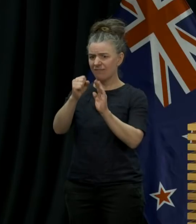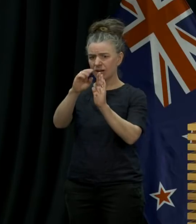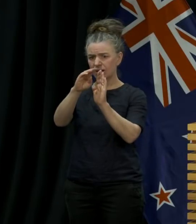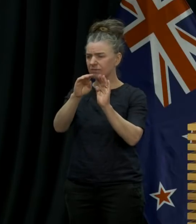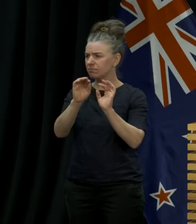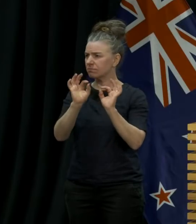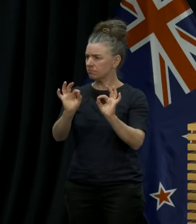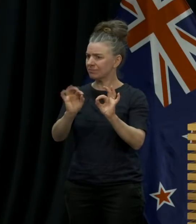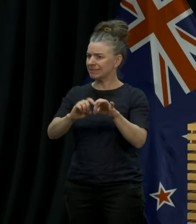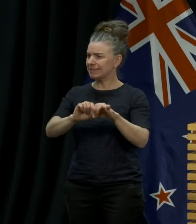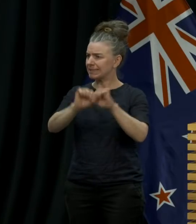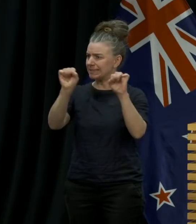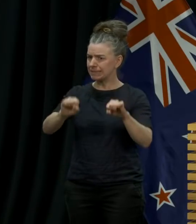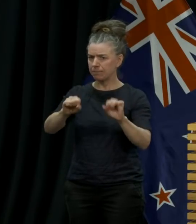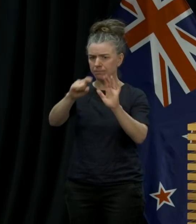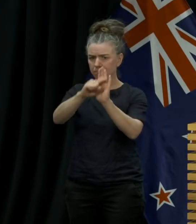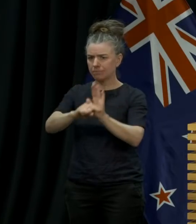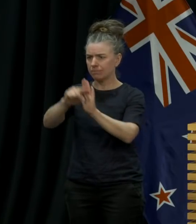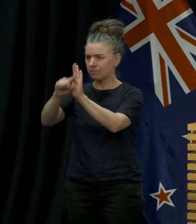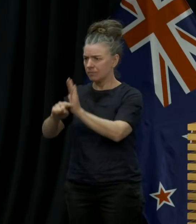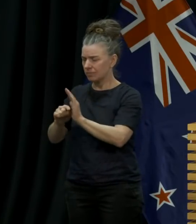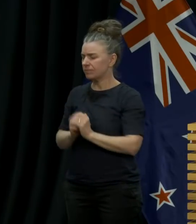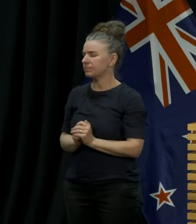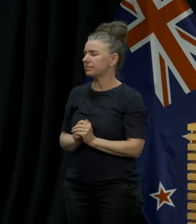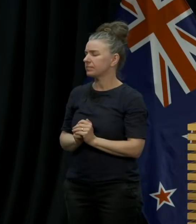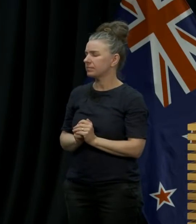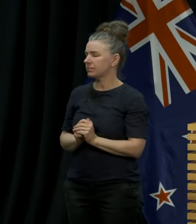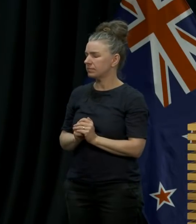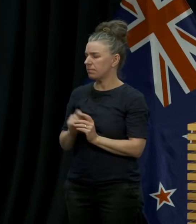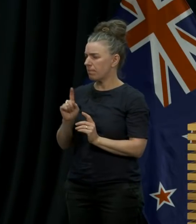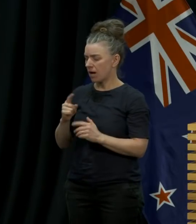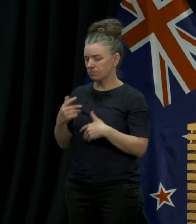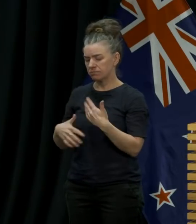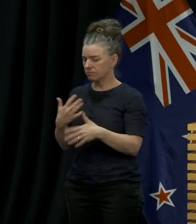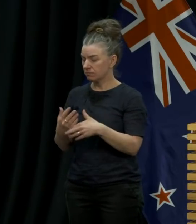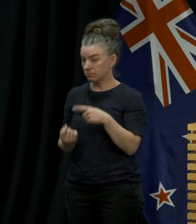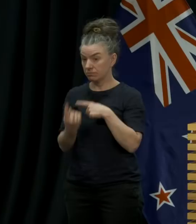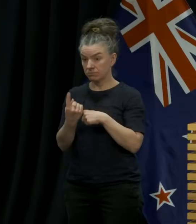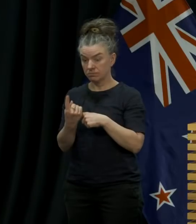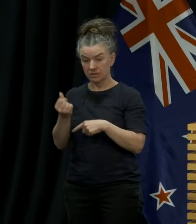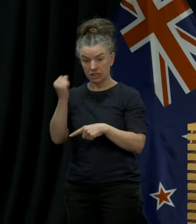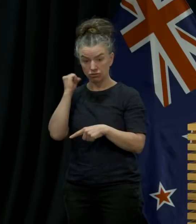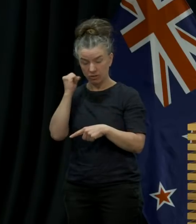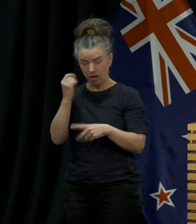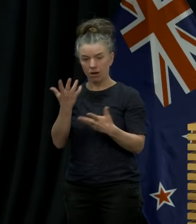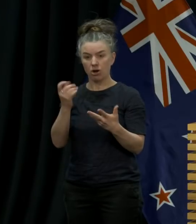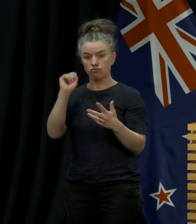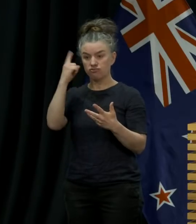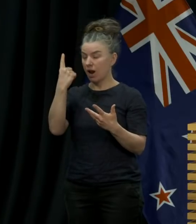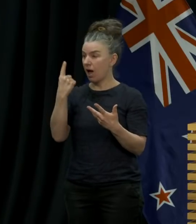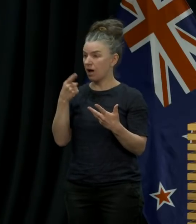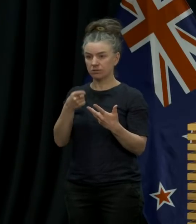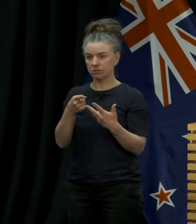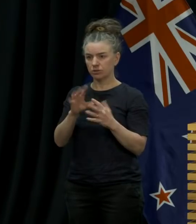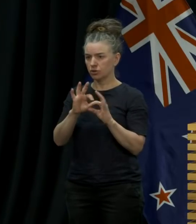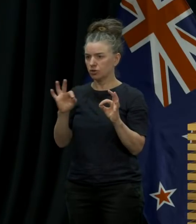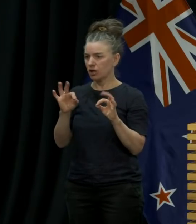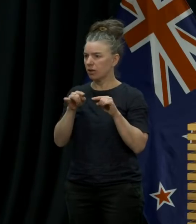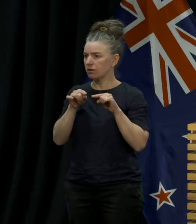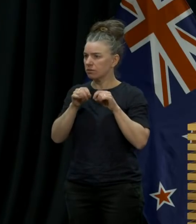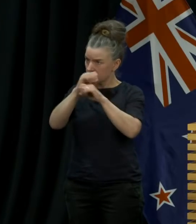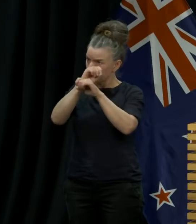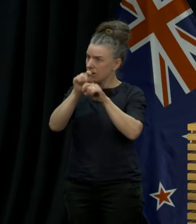in place. We have since learned that that was, in this case, not what has happened. That is unacceptable.